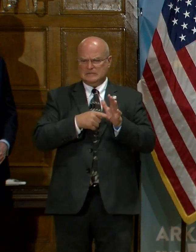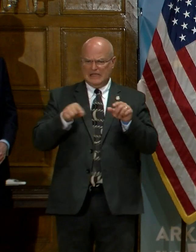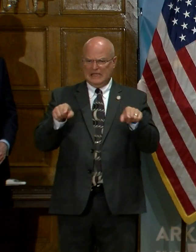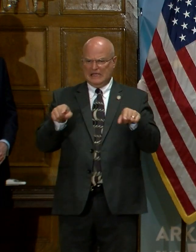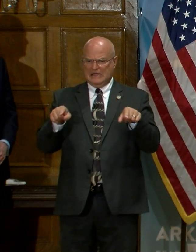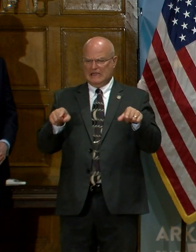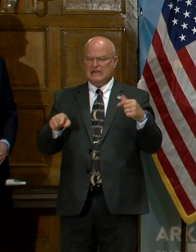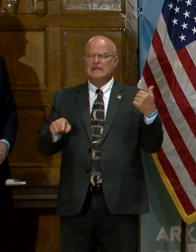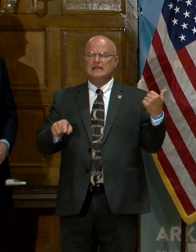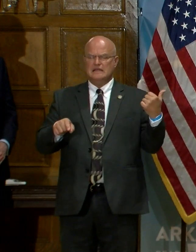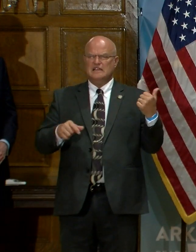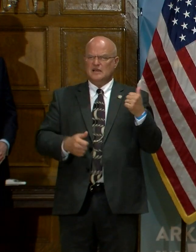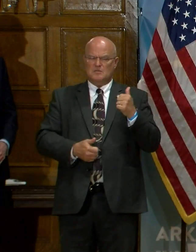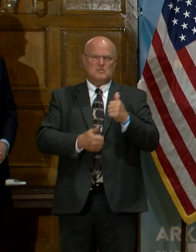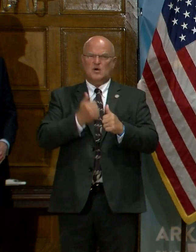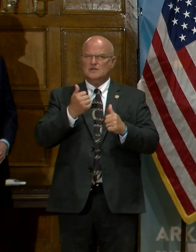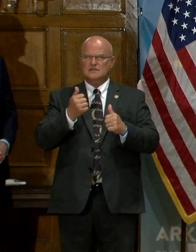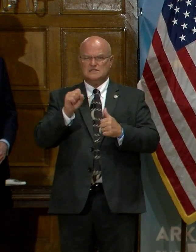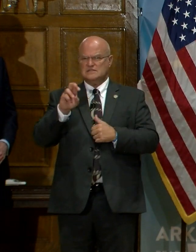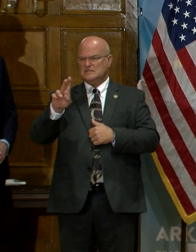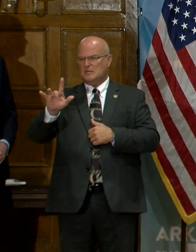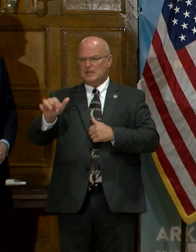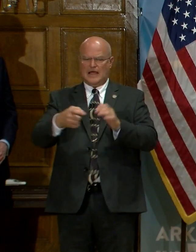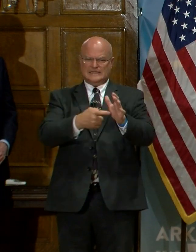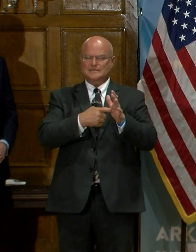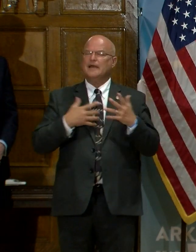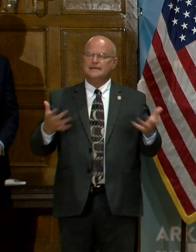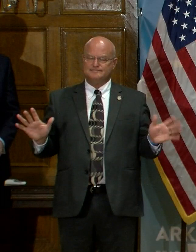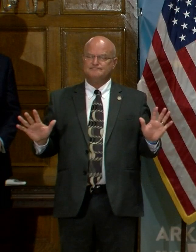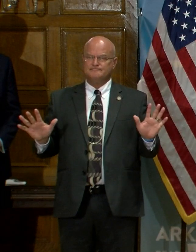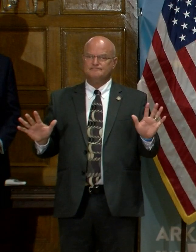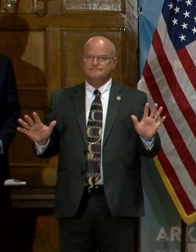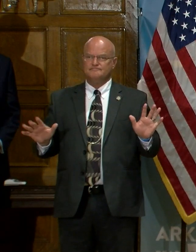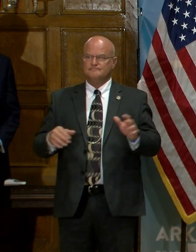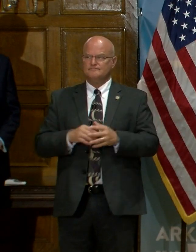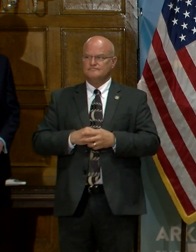supply chains? I believe this is mostly just plain supply and demand.